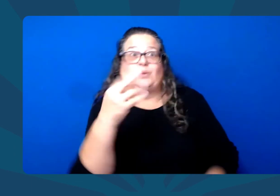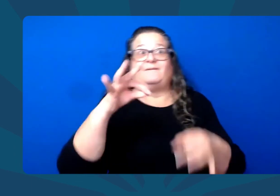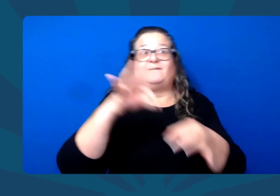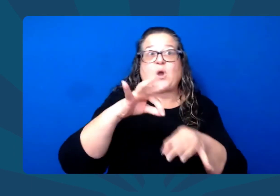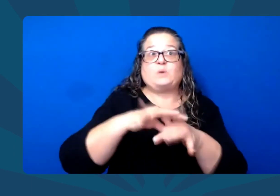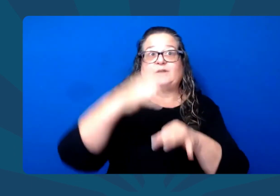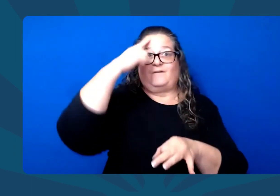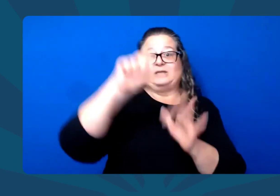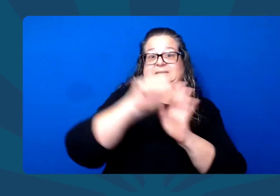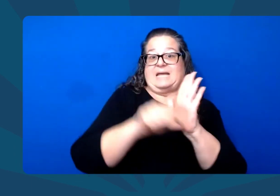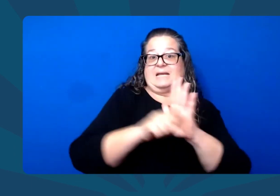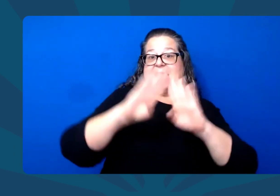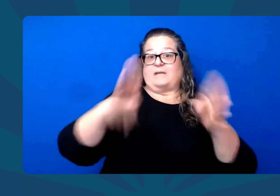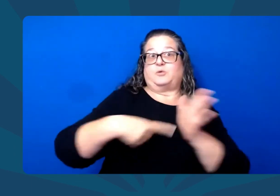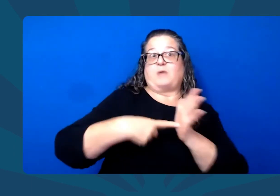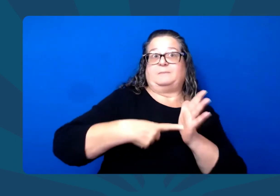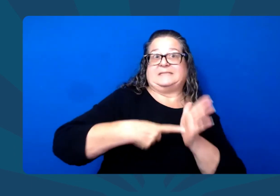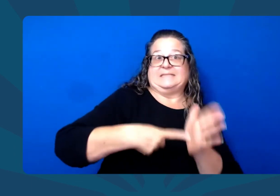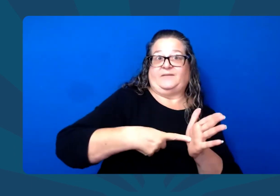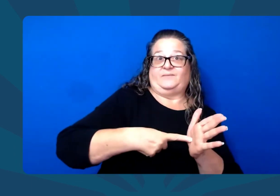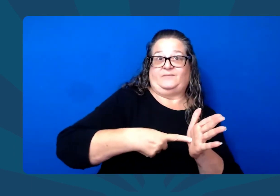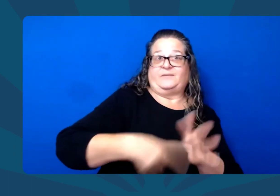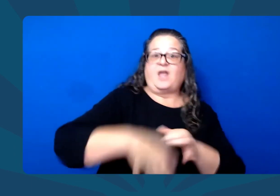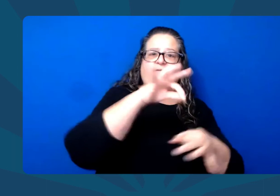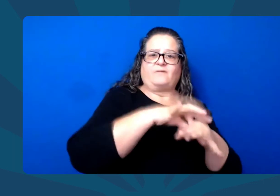Remember, you get 2 votes for State House.